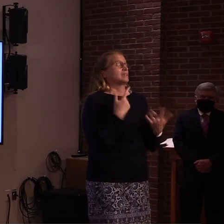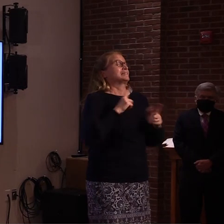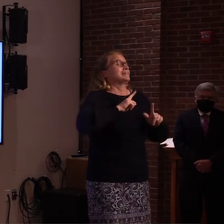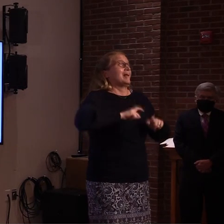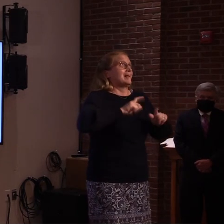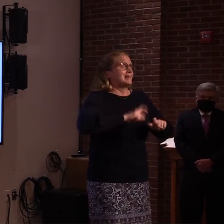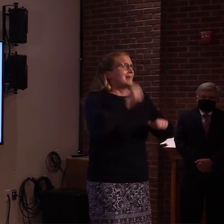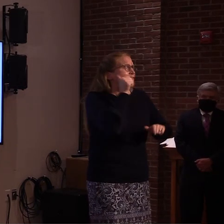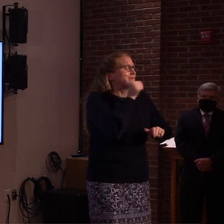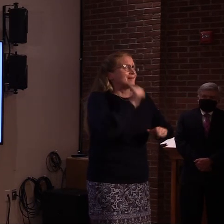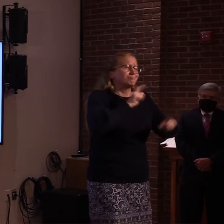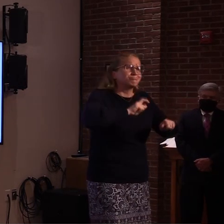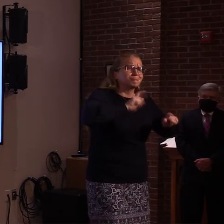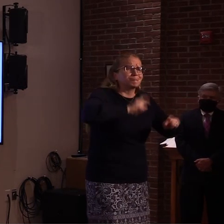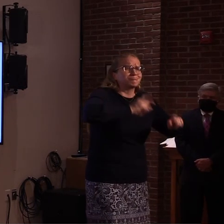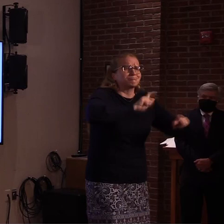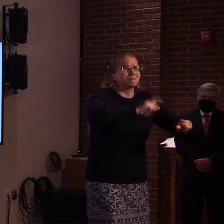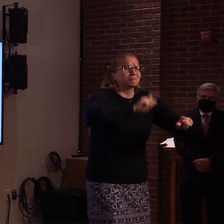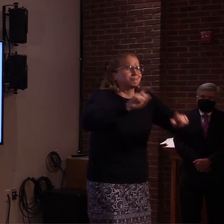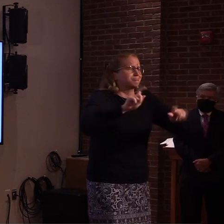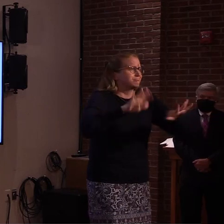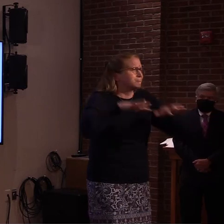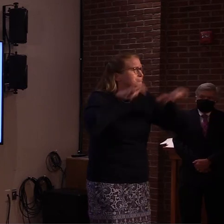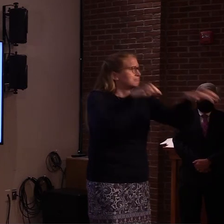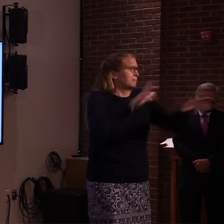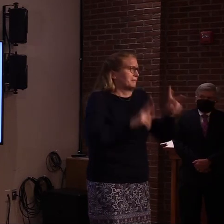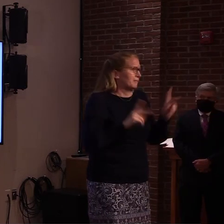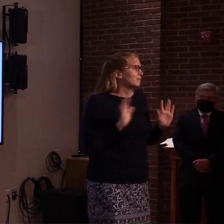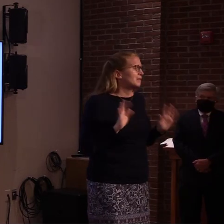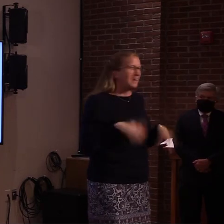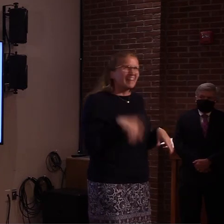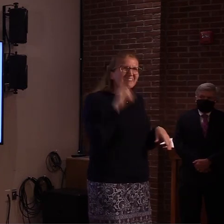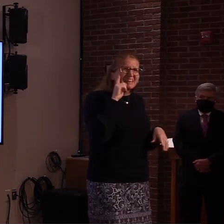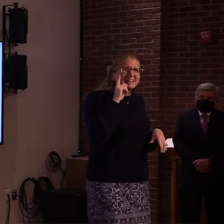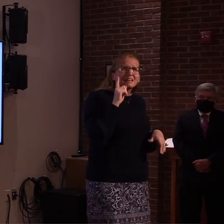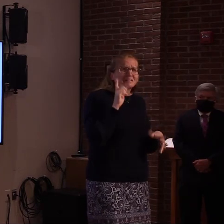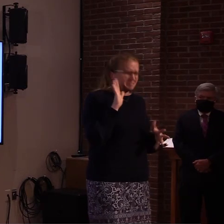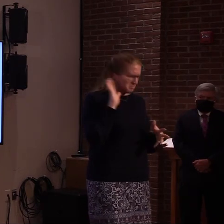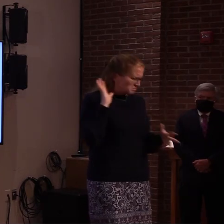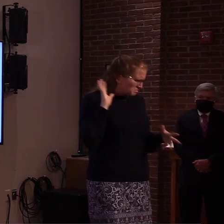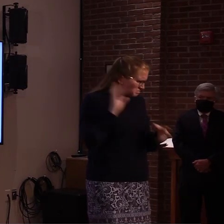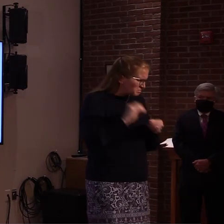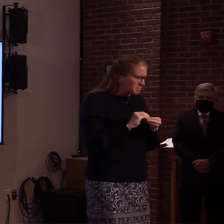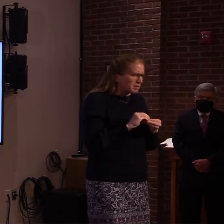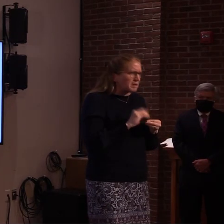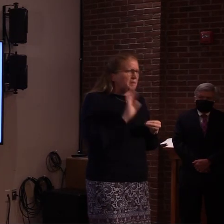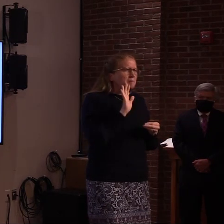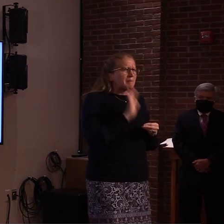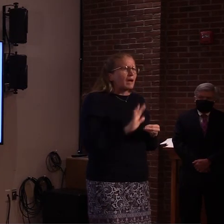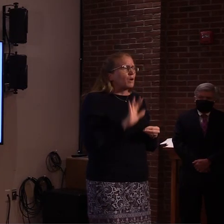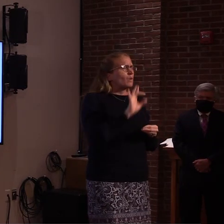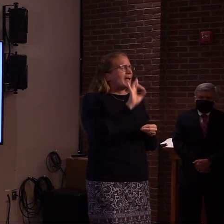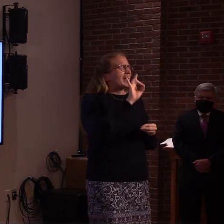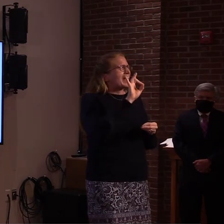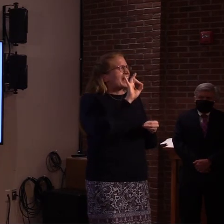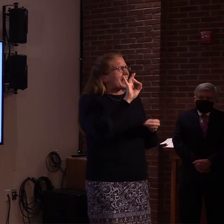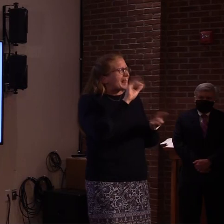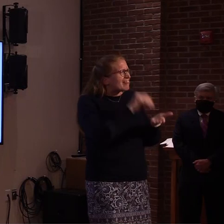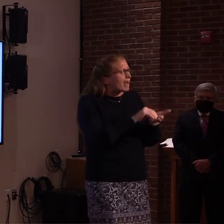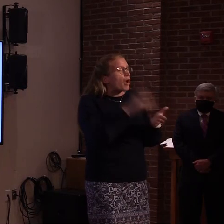state. We believe there are almost 8,700 tests done in a 7-day